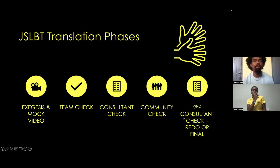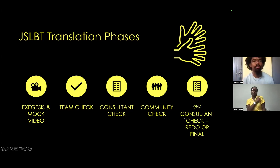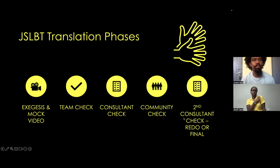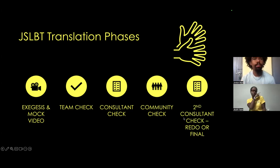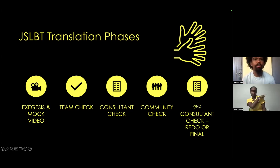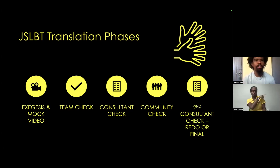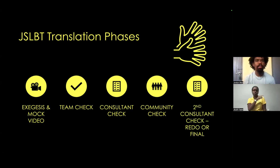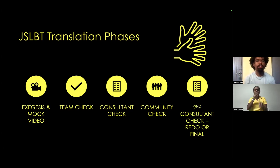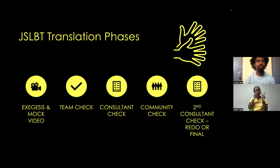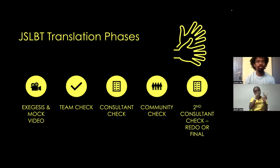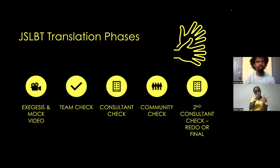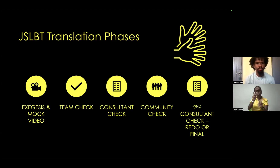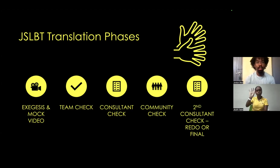check.